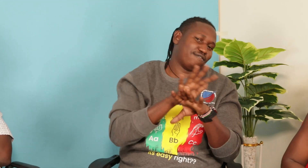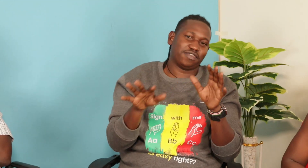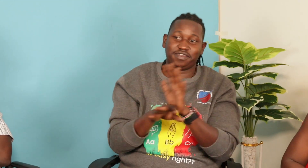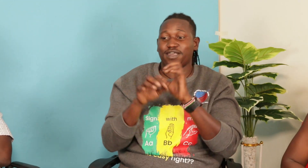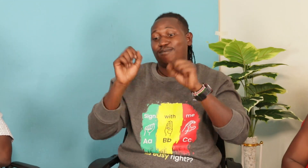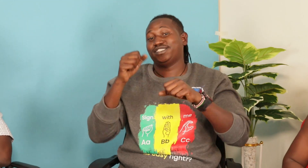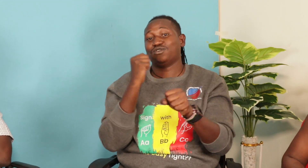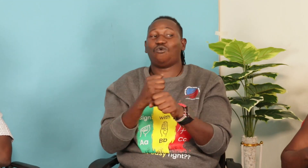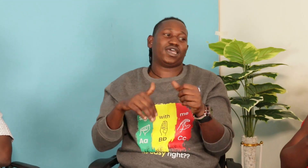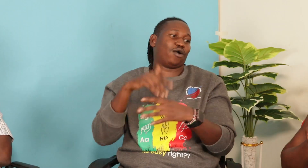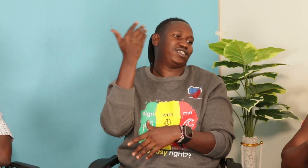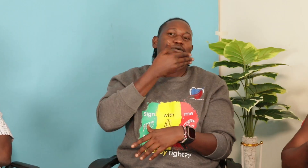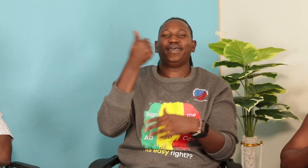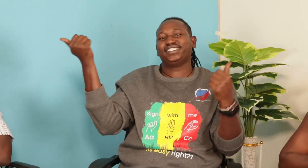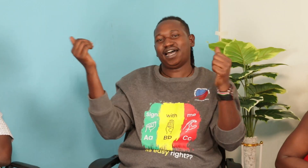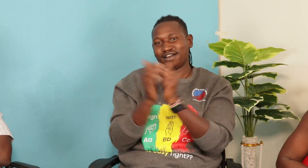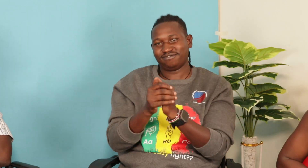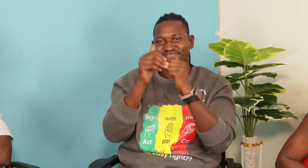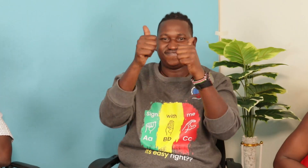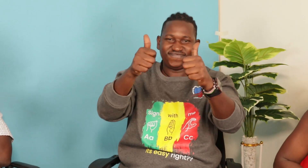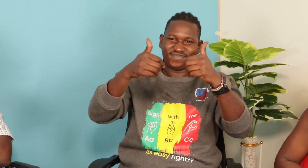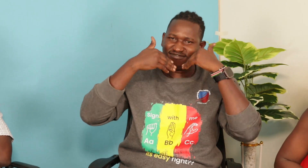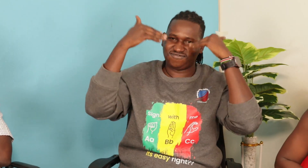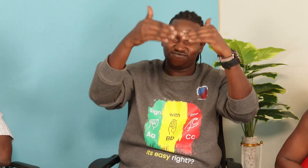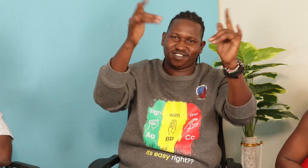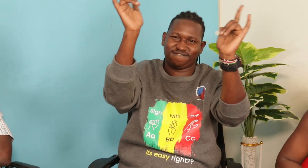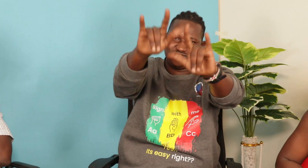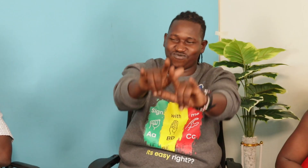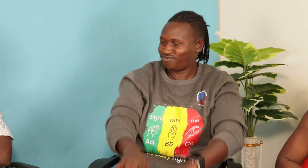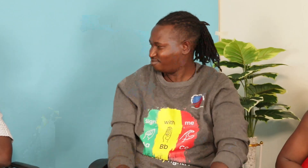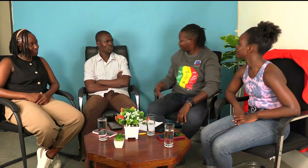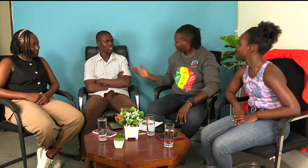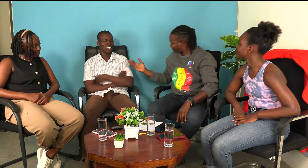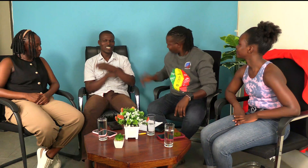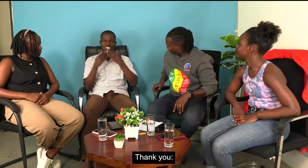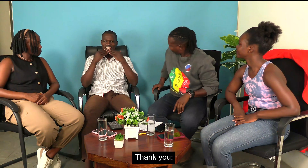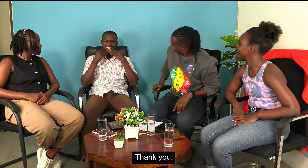the faith, and even in future, everything will work That's out in a better possible. way. Thank you very much. I love you so much.